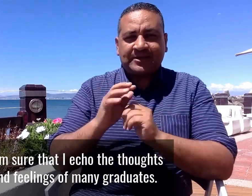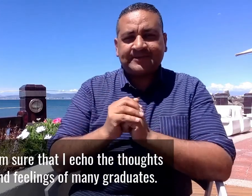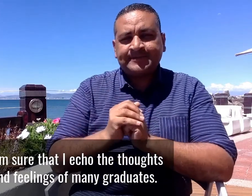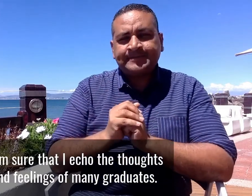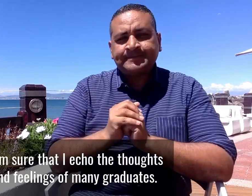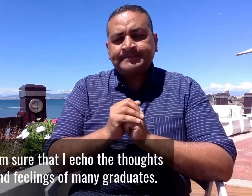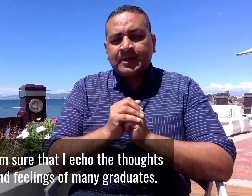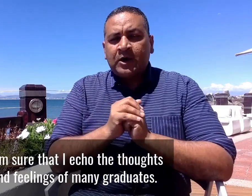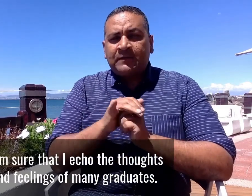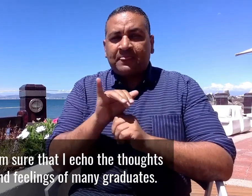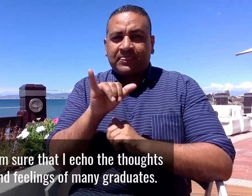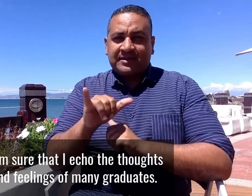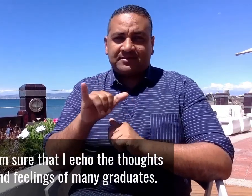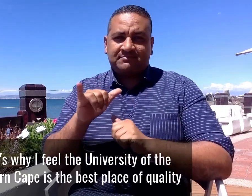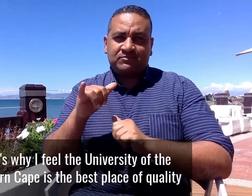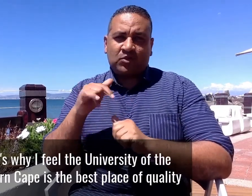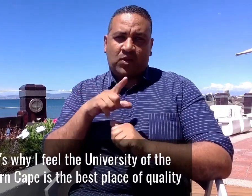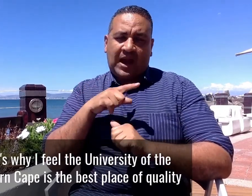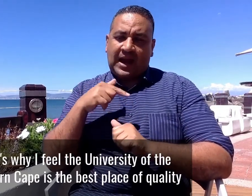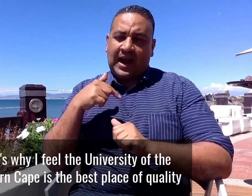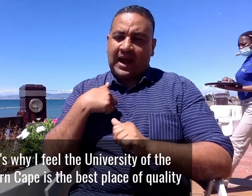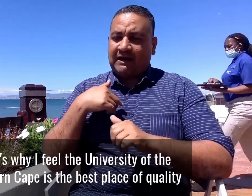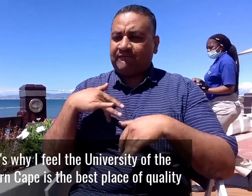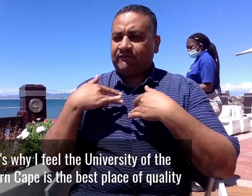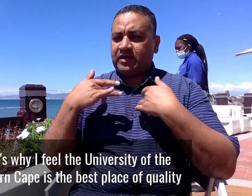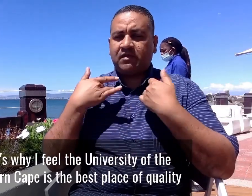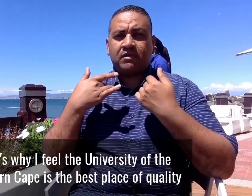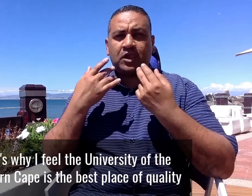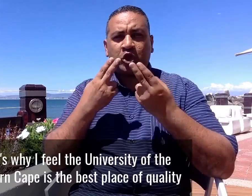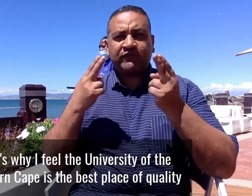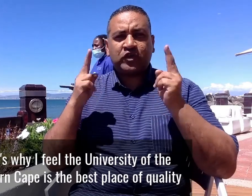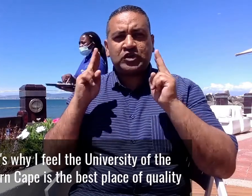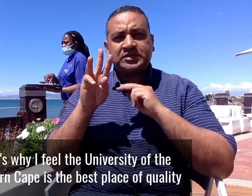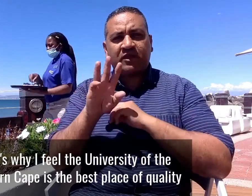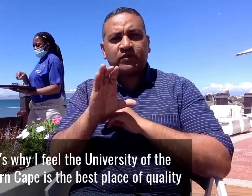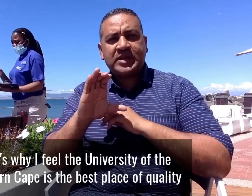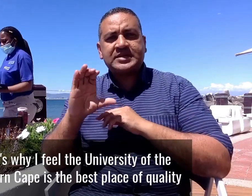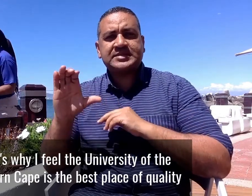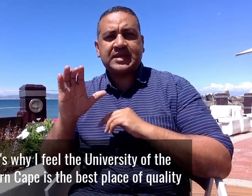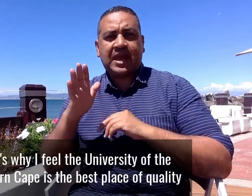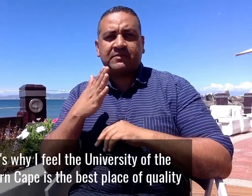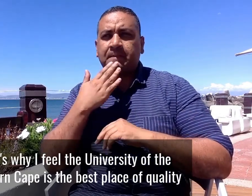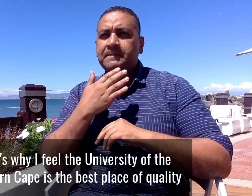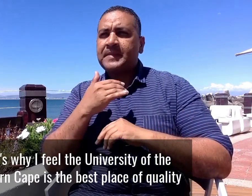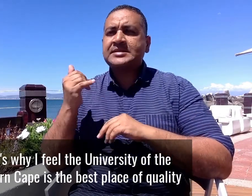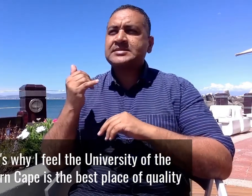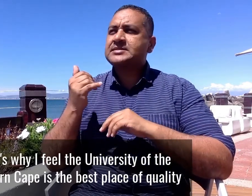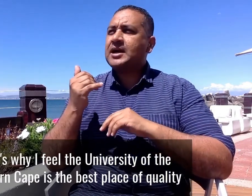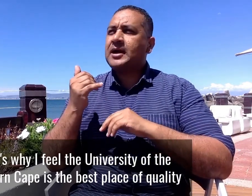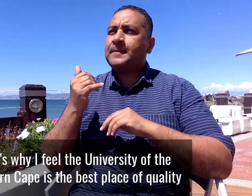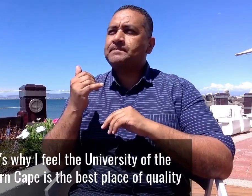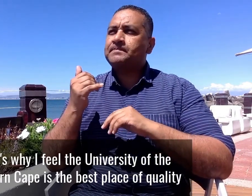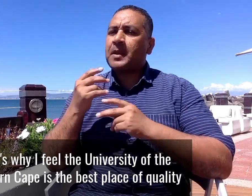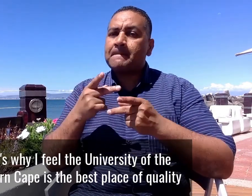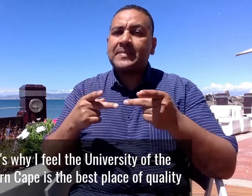many graduates. That's why I feel the University of the Western Cape is the best place of quality,